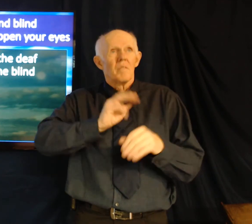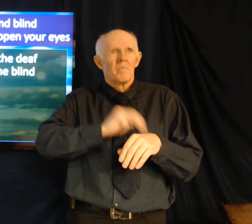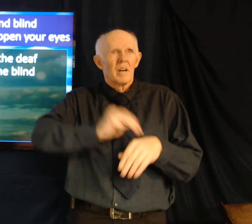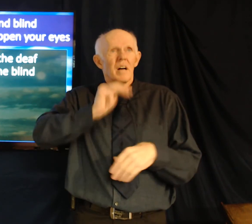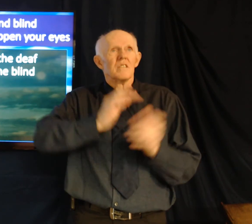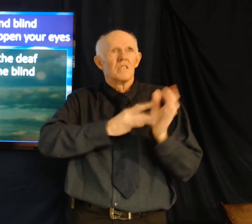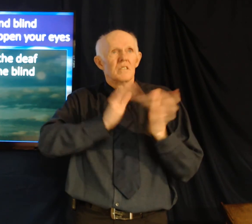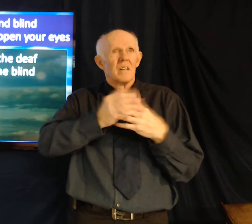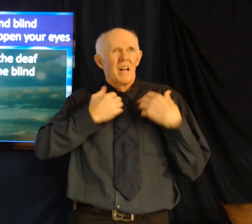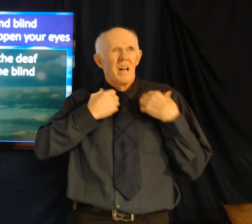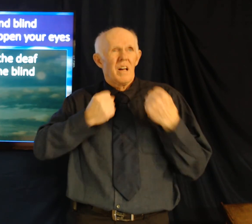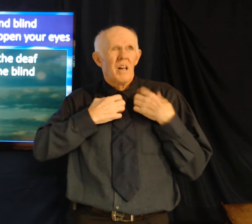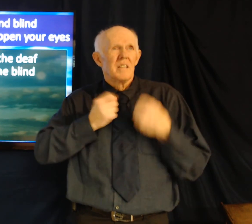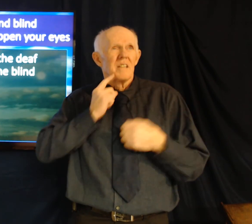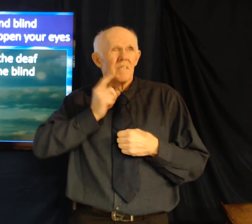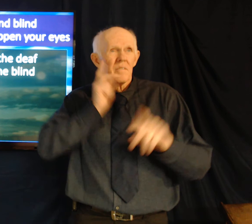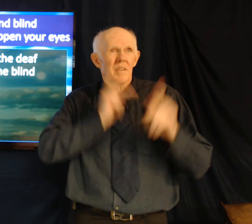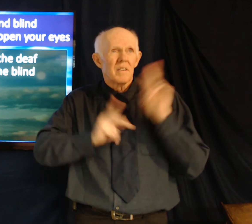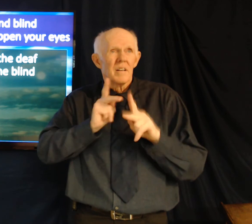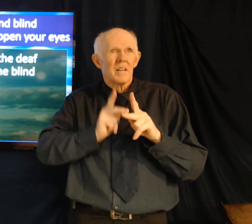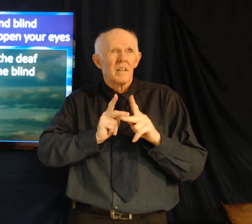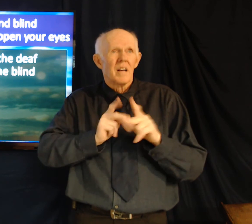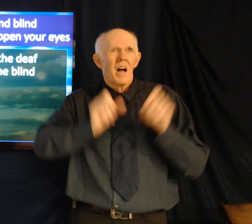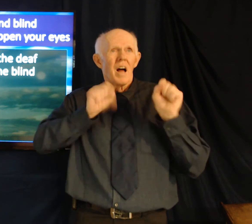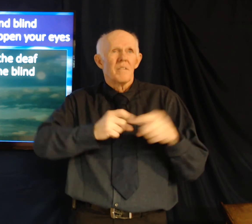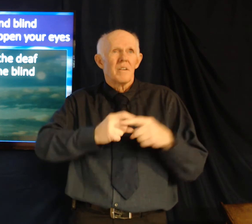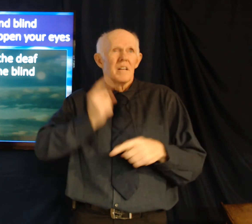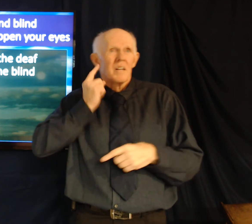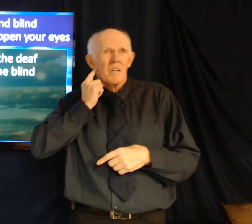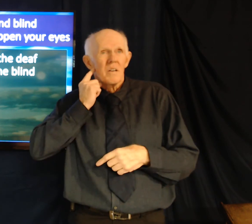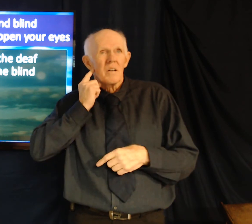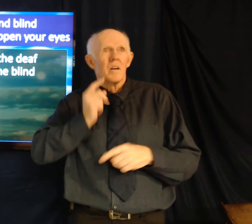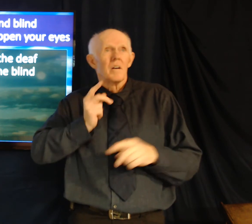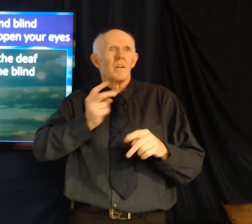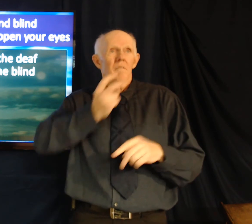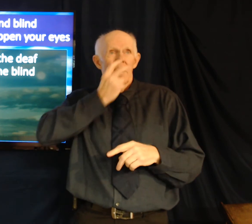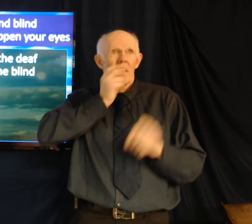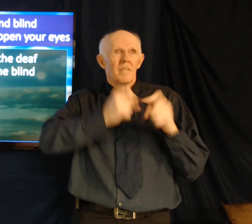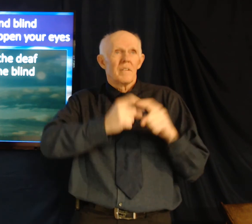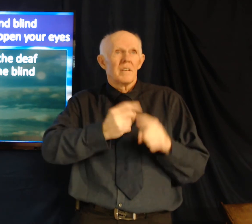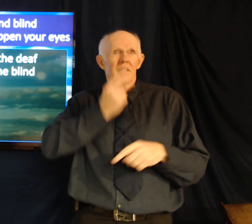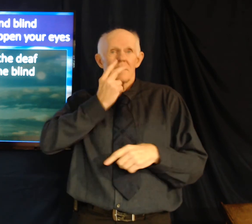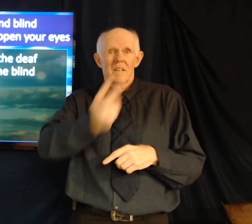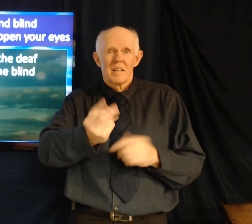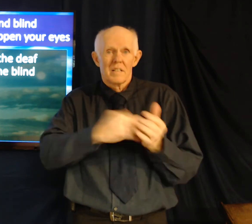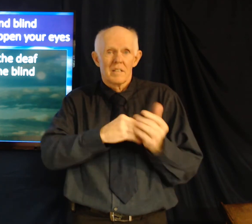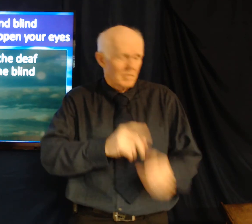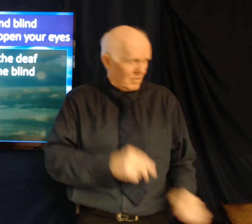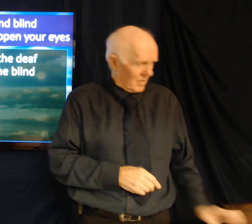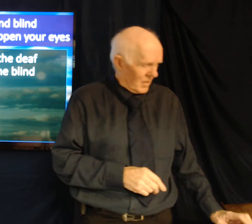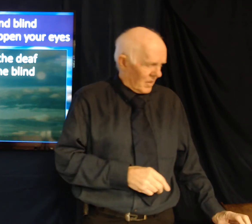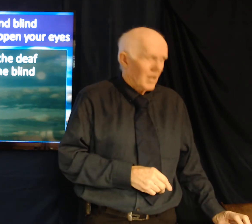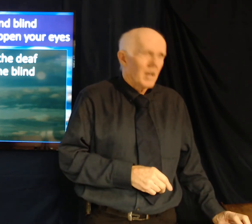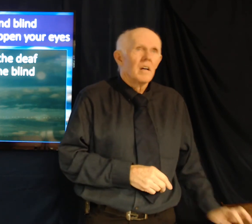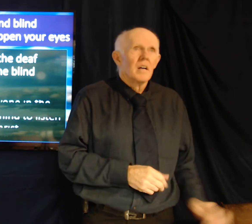the miracles of jesus the healed the deaf people to be able to hear him and the blind people to be able to